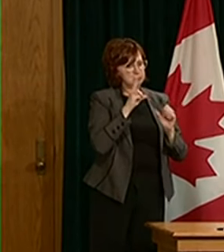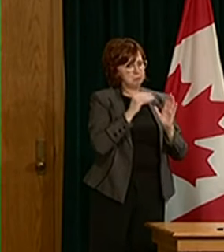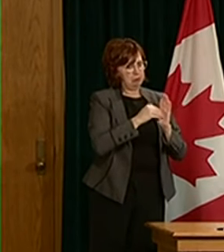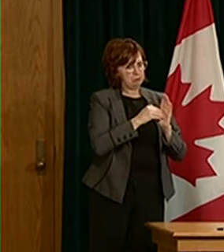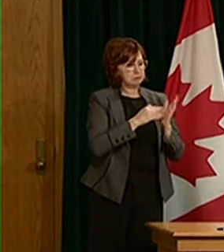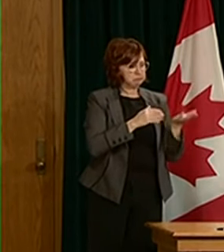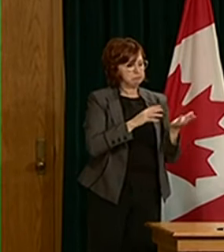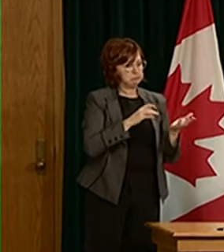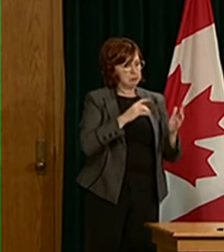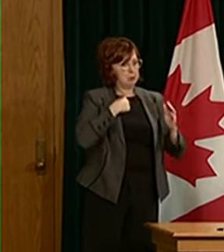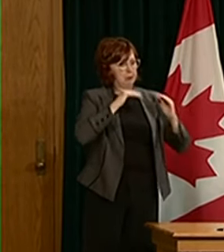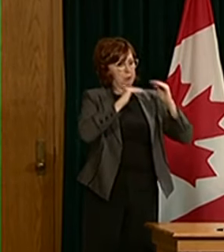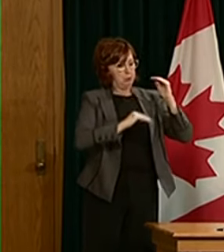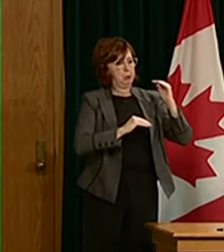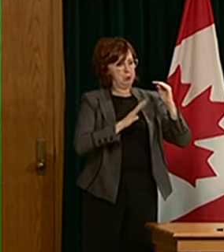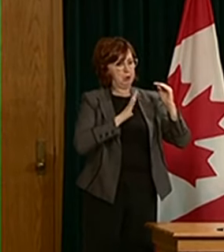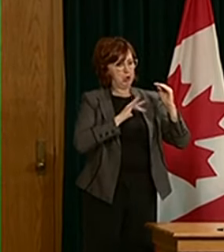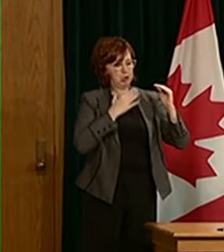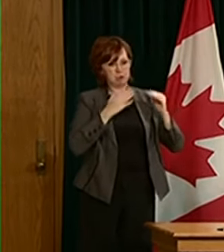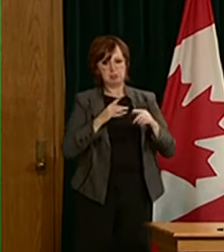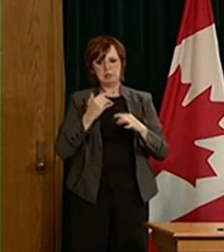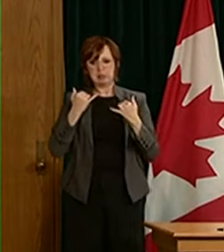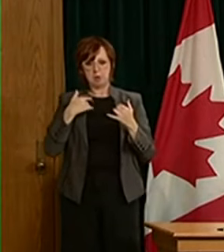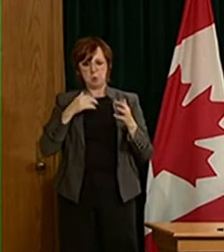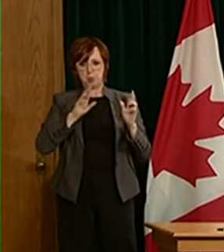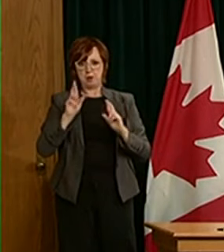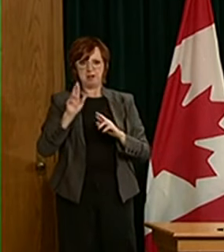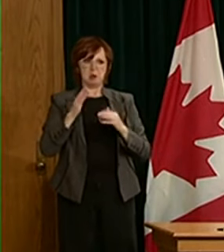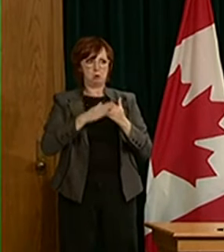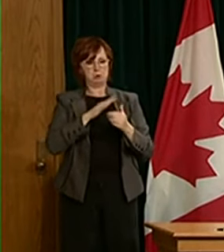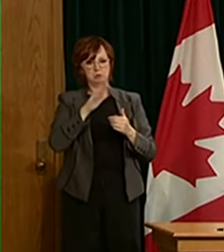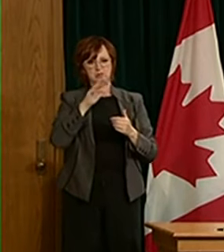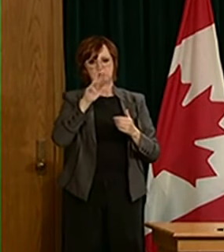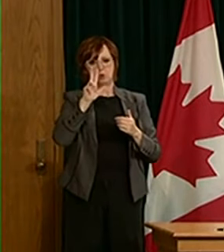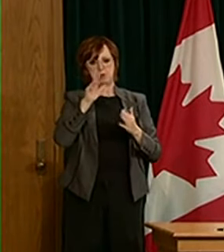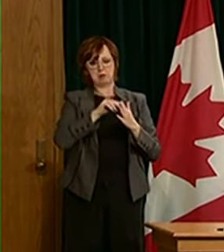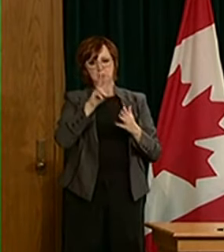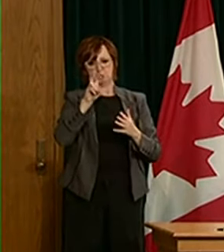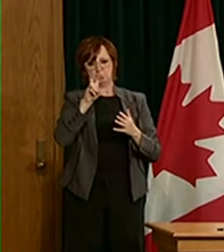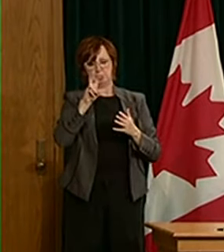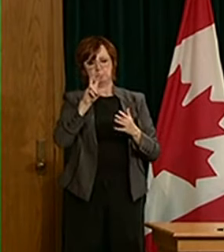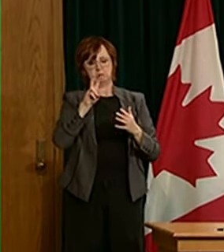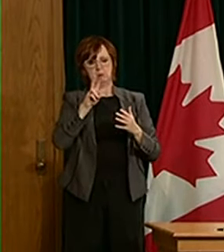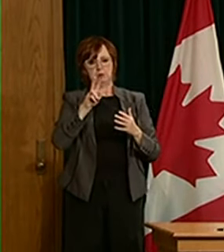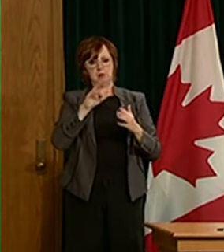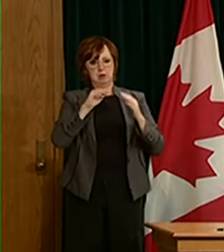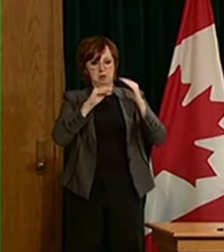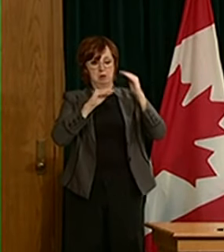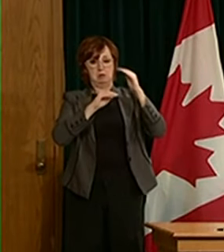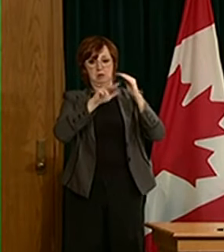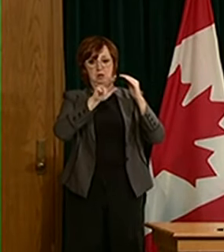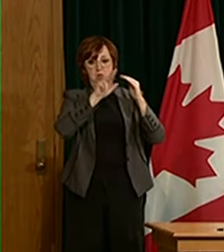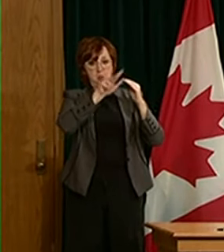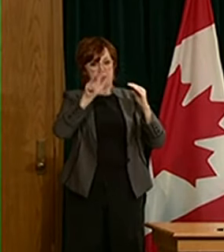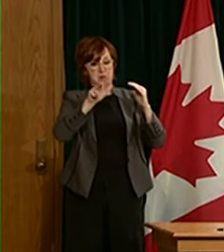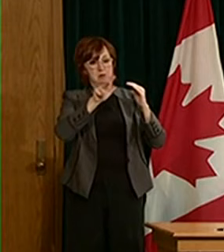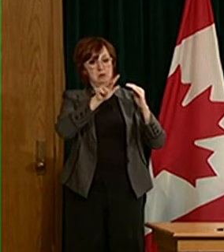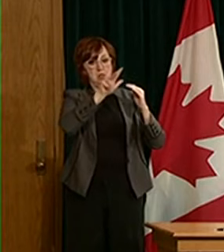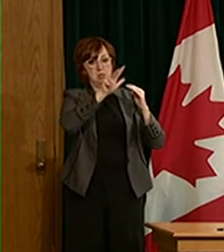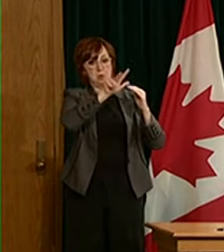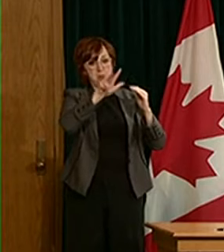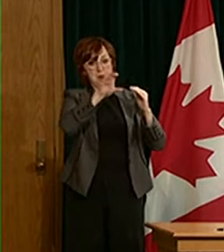3,200 patients, which, as you know, is short of what we could anticipate at a peak.